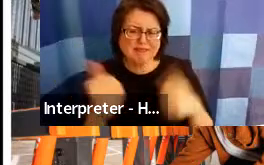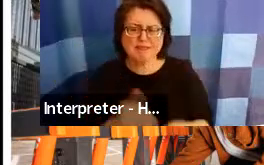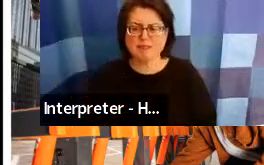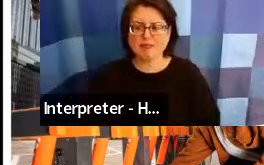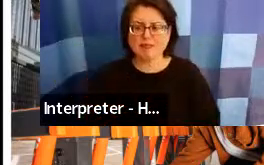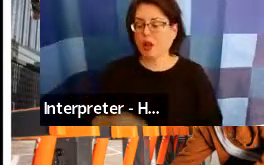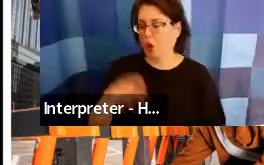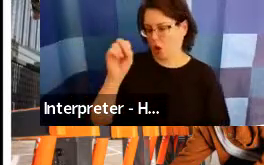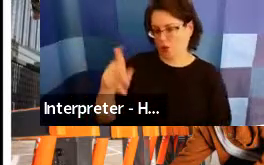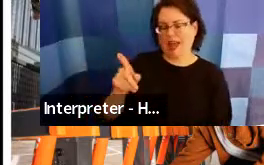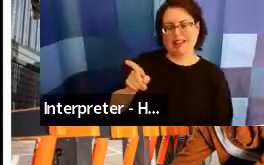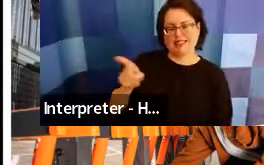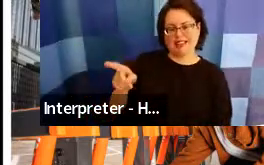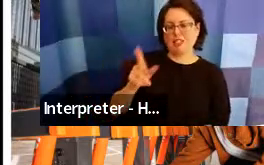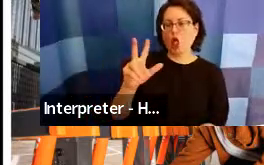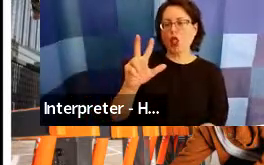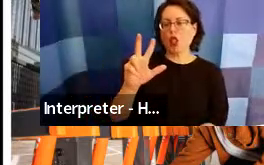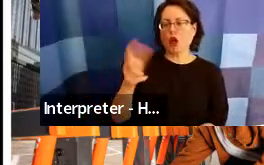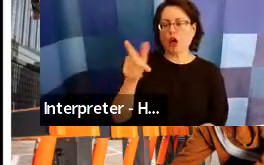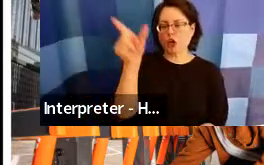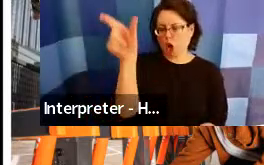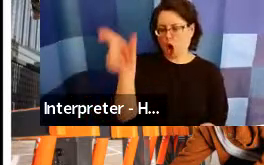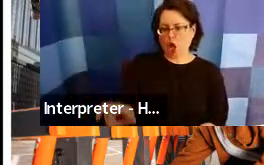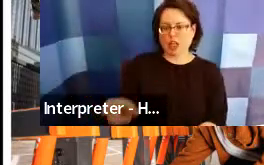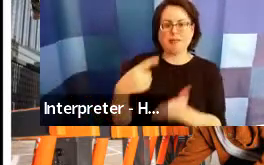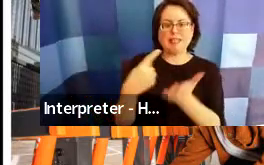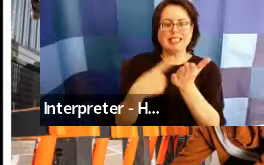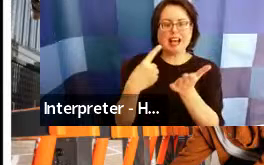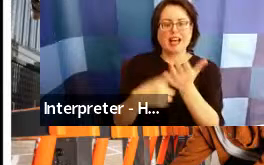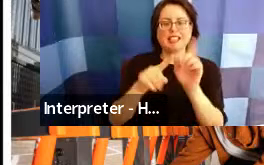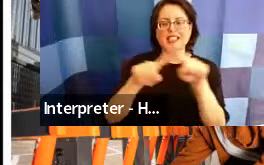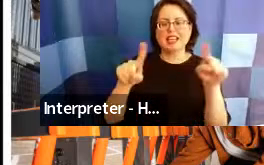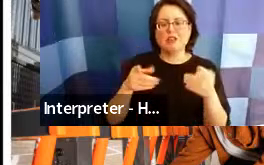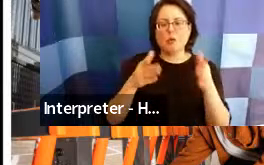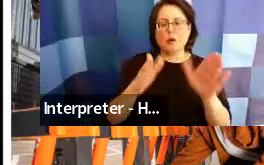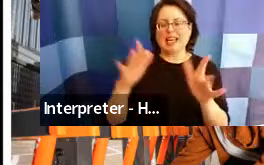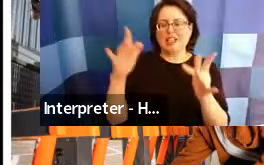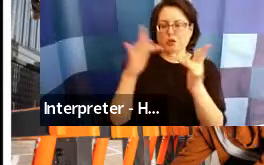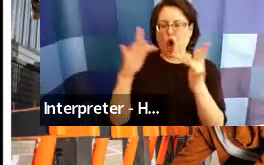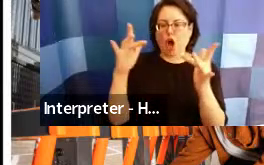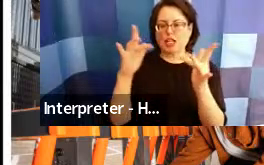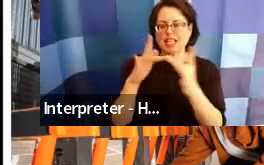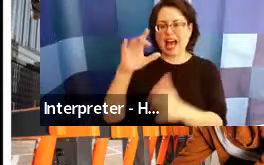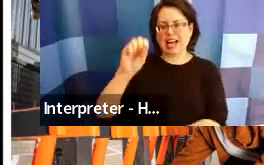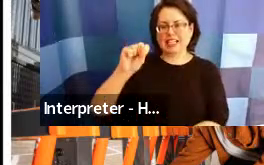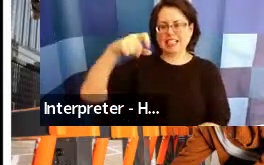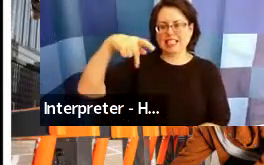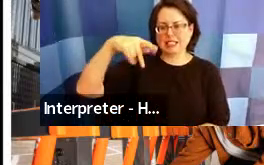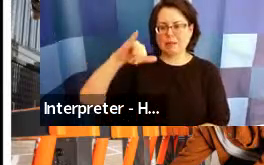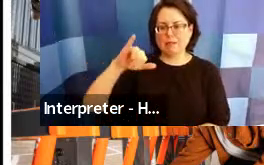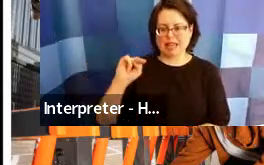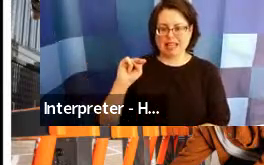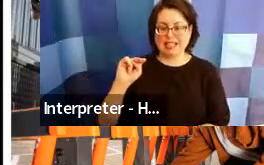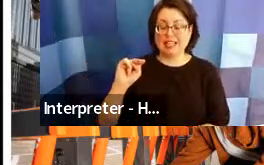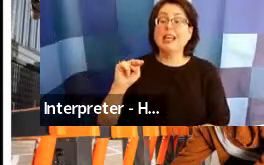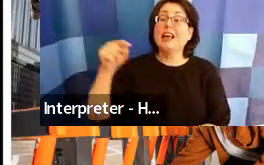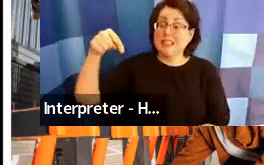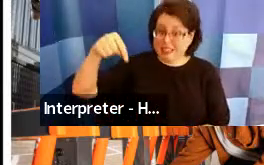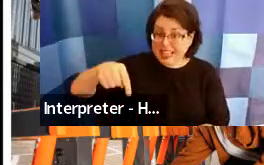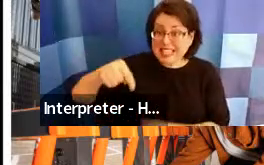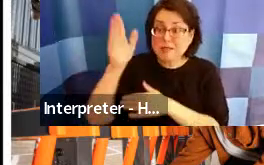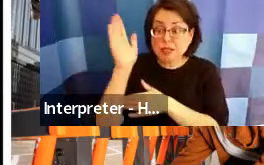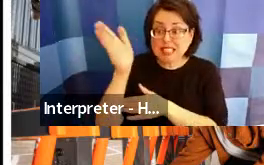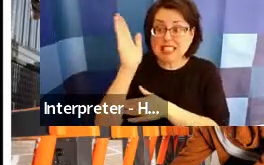finish up this third column, which is just talking about the different ways you can contact SPIN. Again, this should be shared with all of you after the